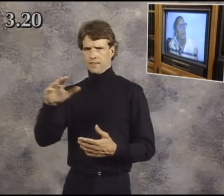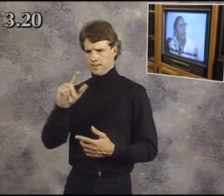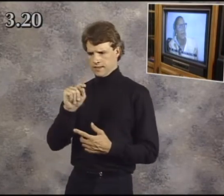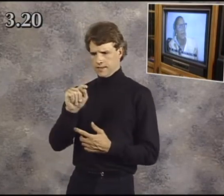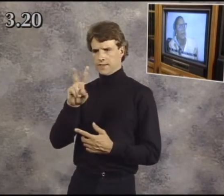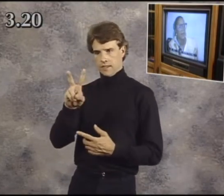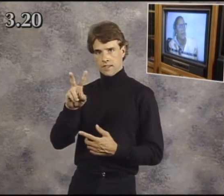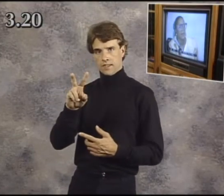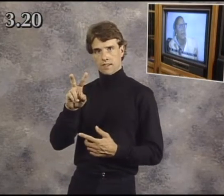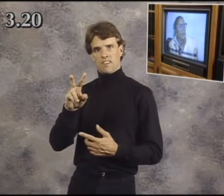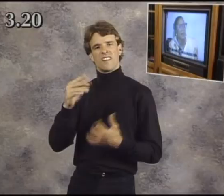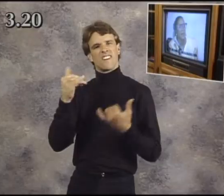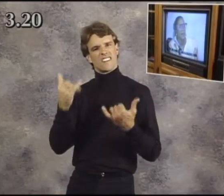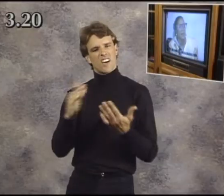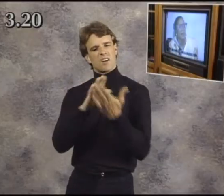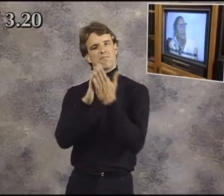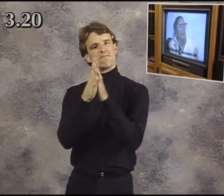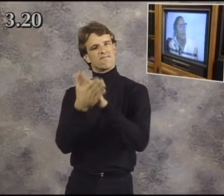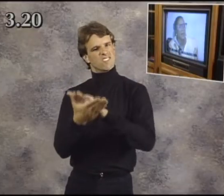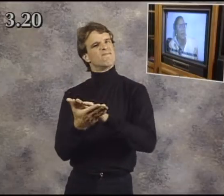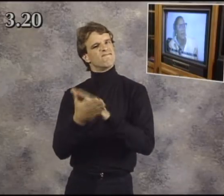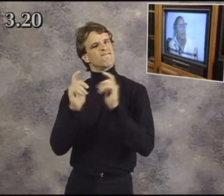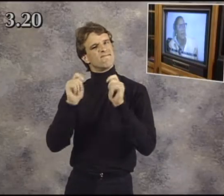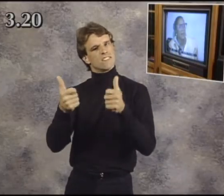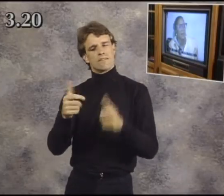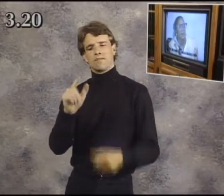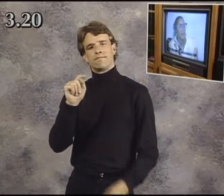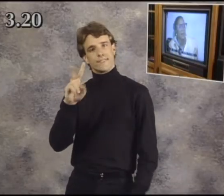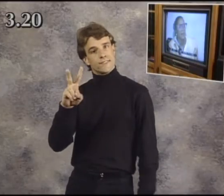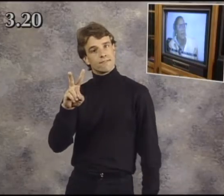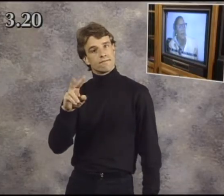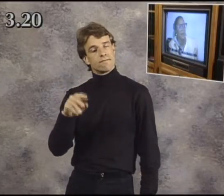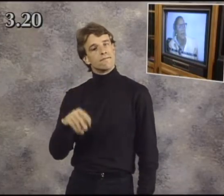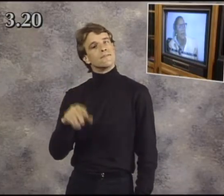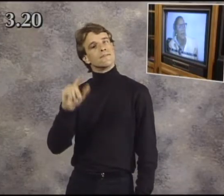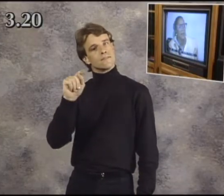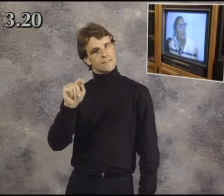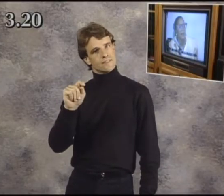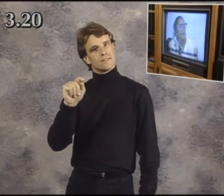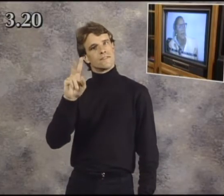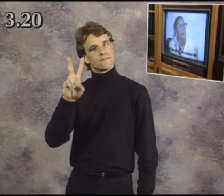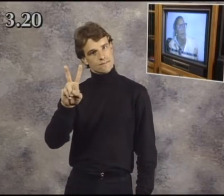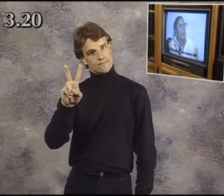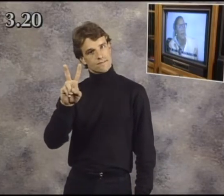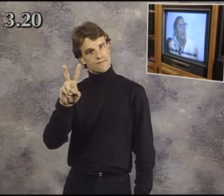This is a finger-spelled abbreviation for TV. TV.